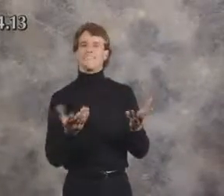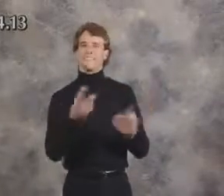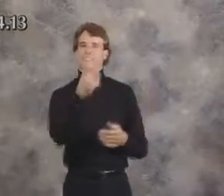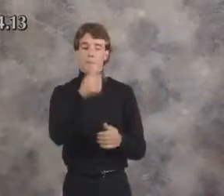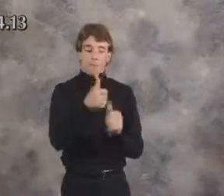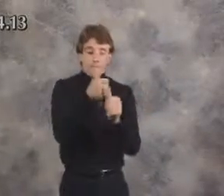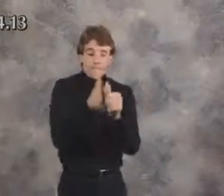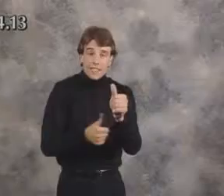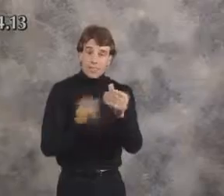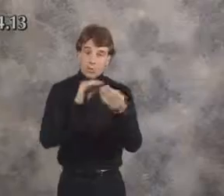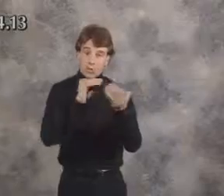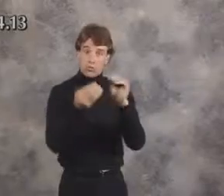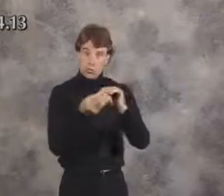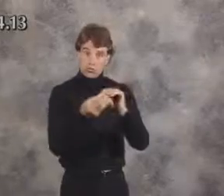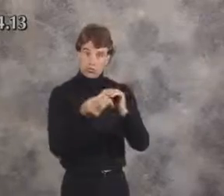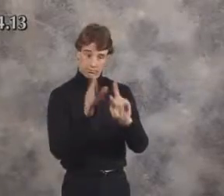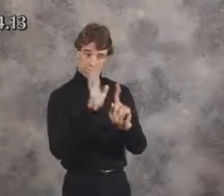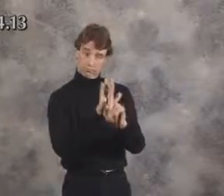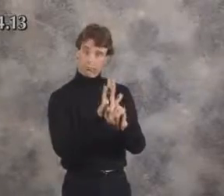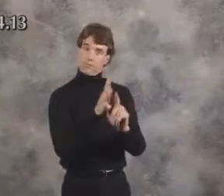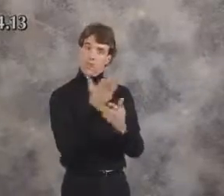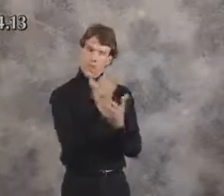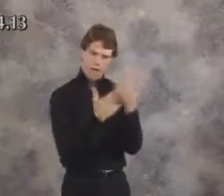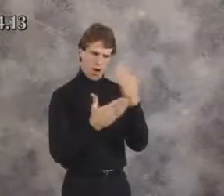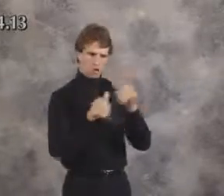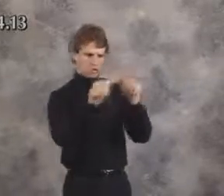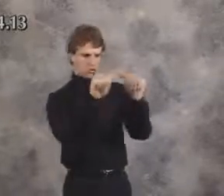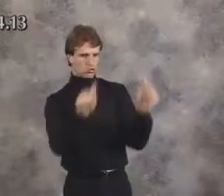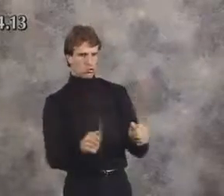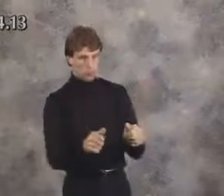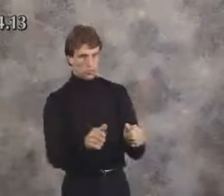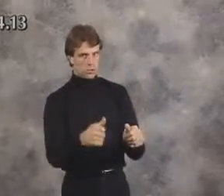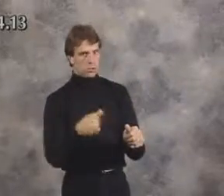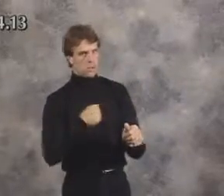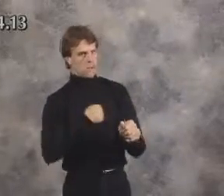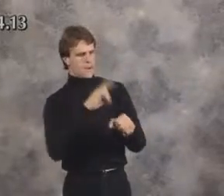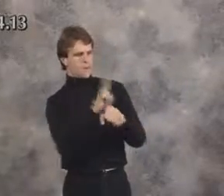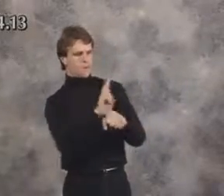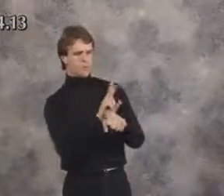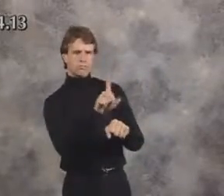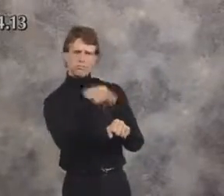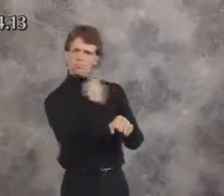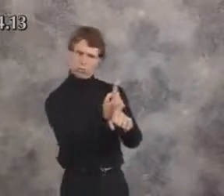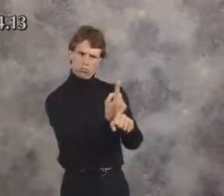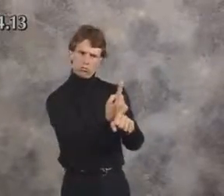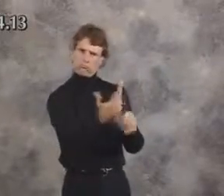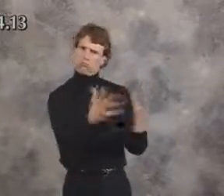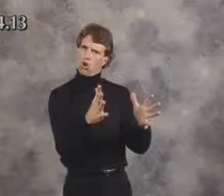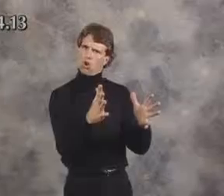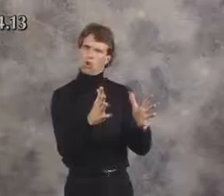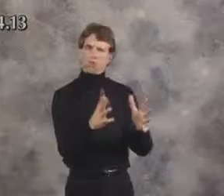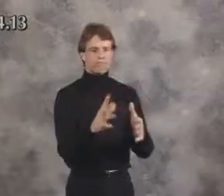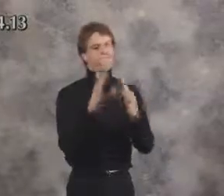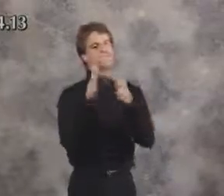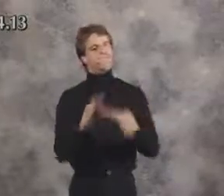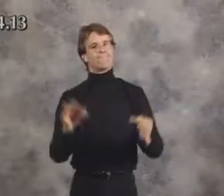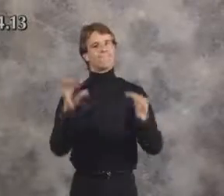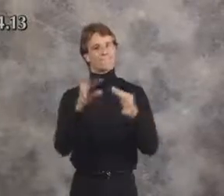tell a story with numbers, you may ask? Well, you start with the hand shapes of the numbers, and you tell a